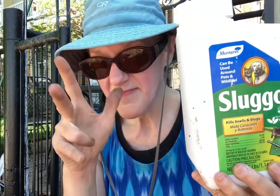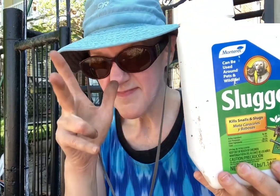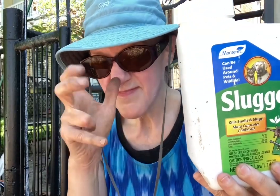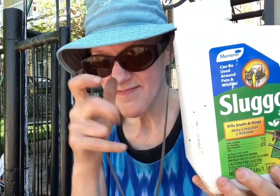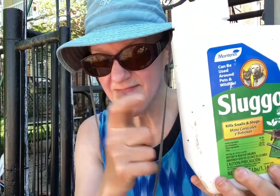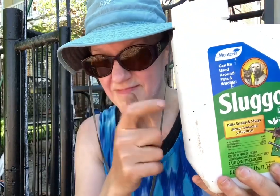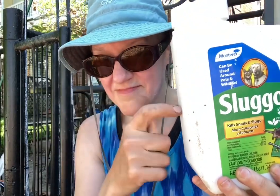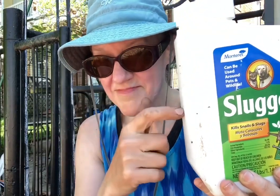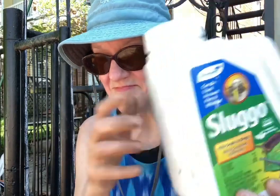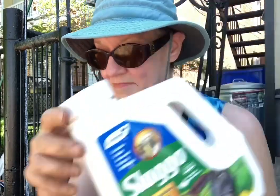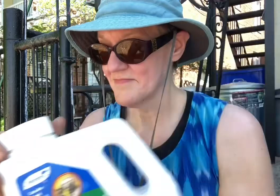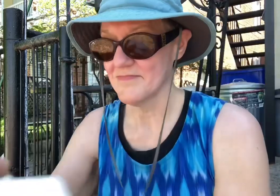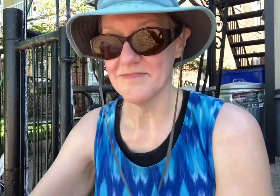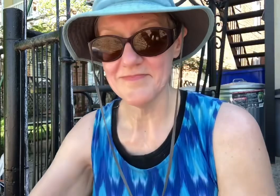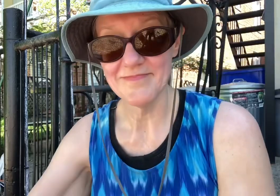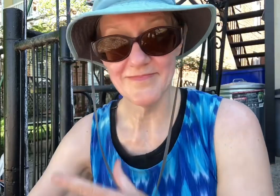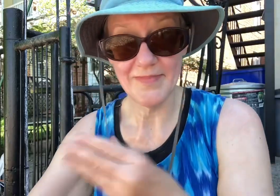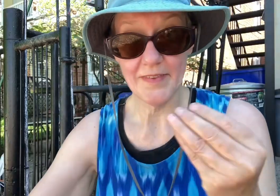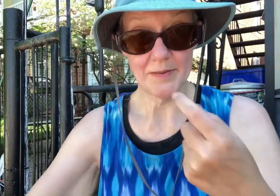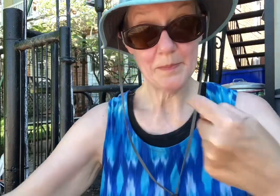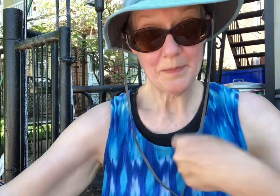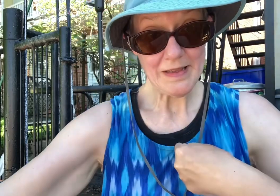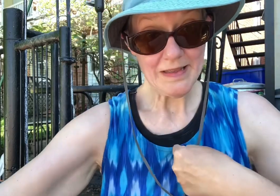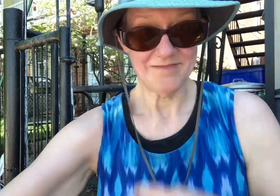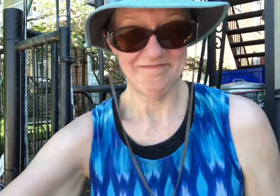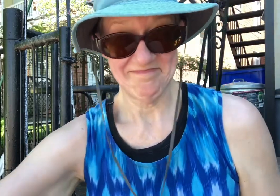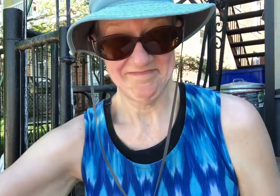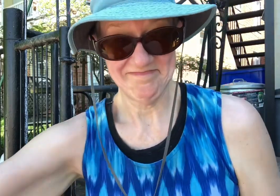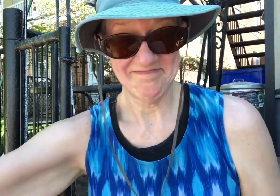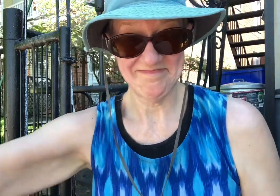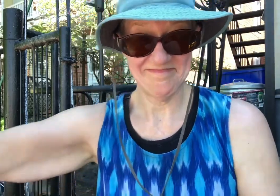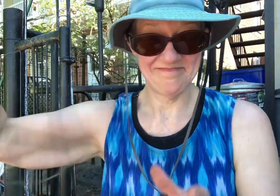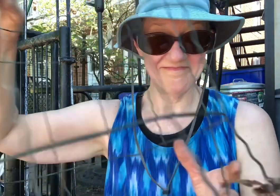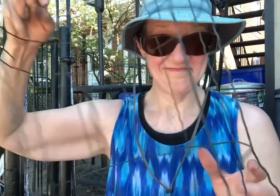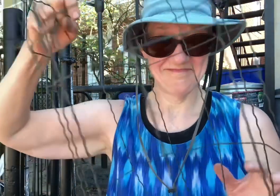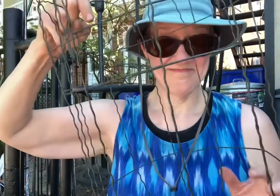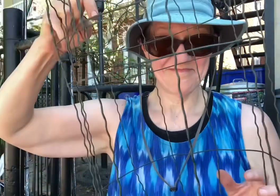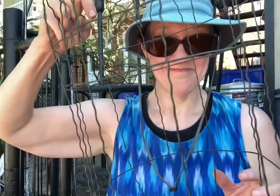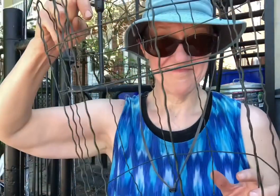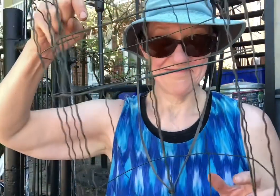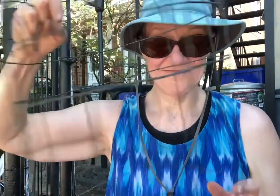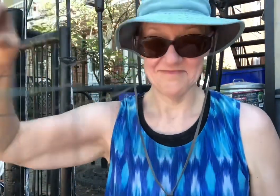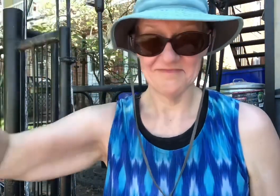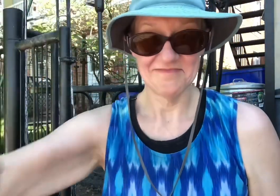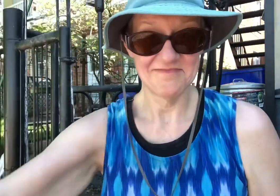pill bugs, and from me with